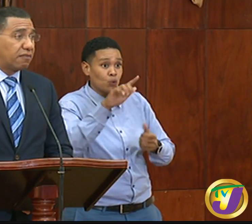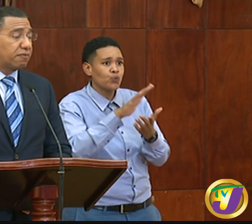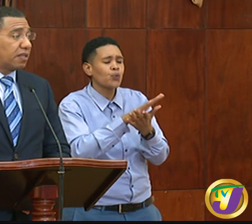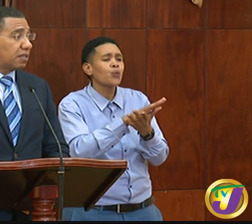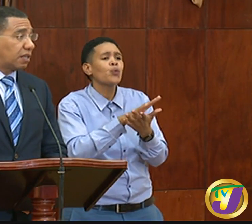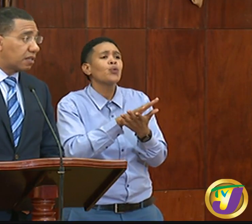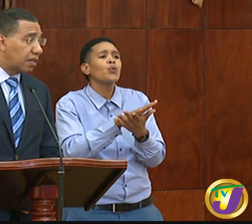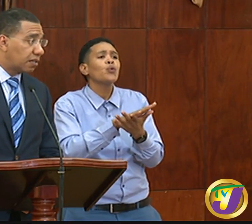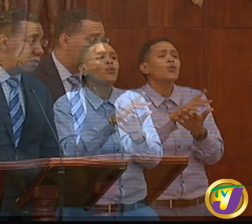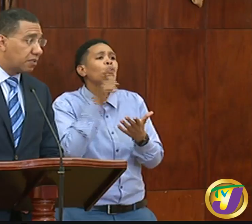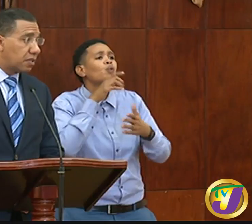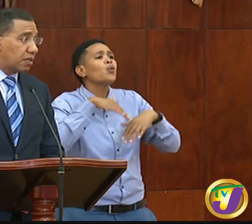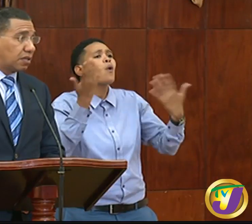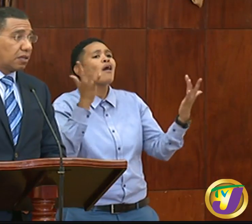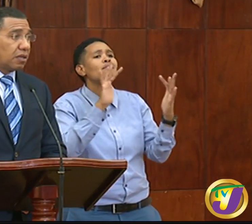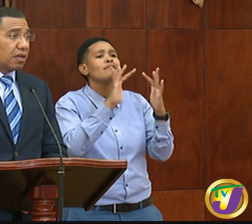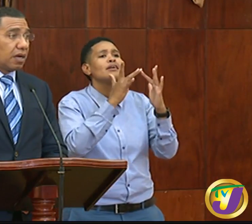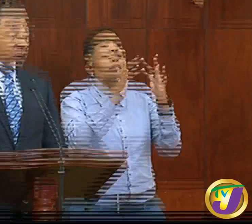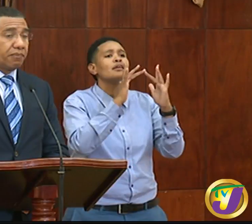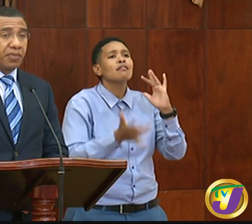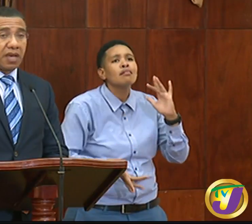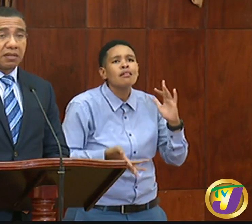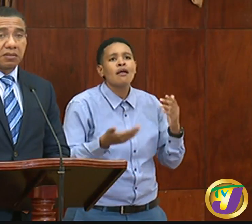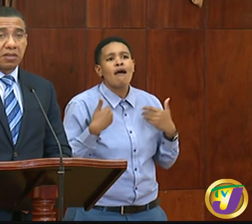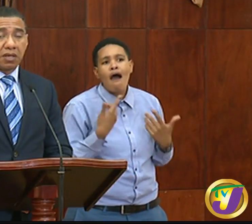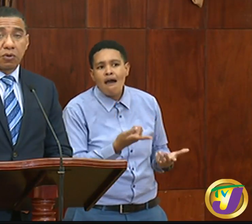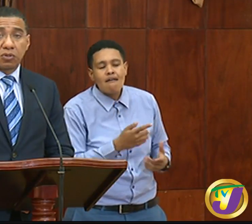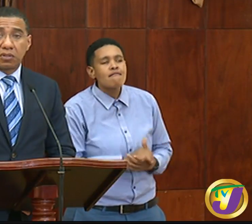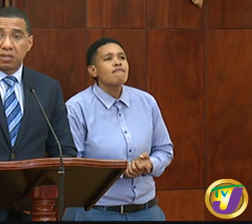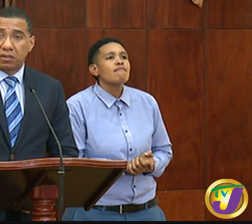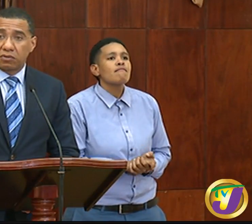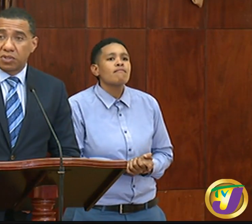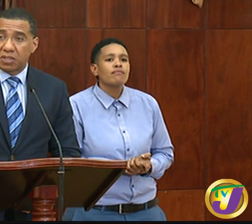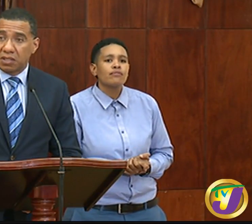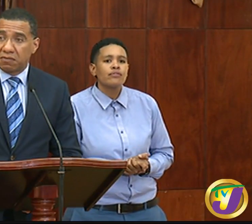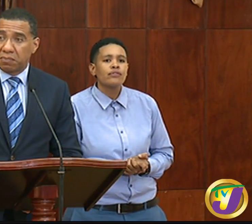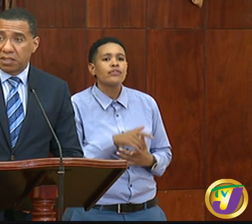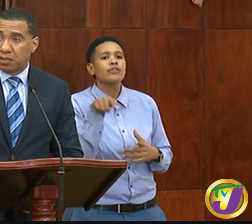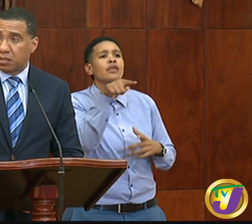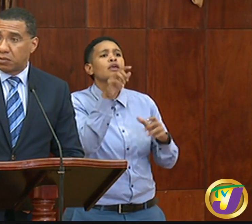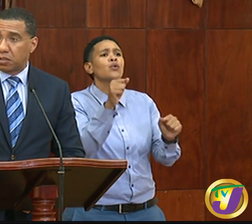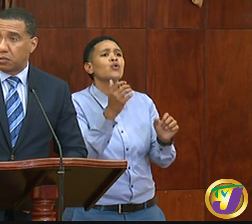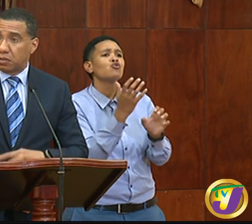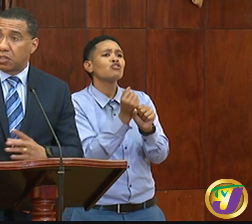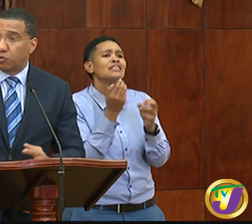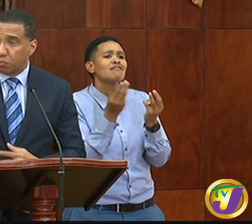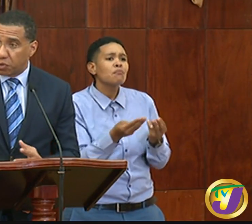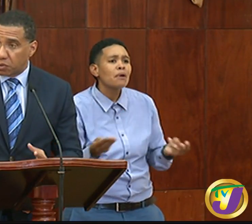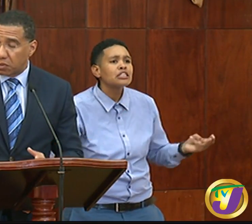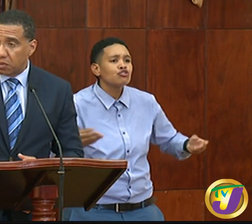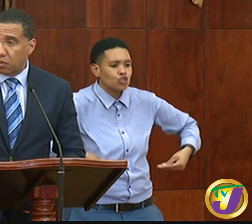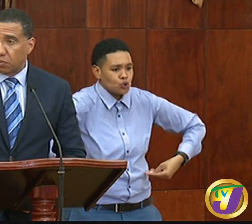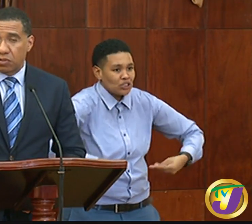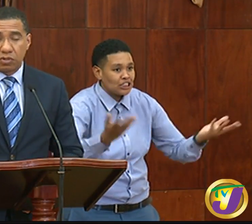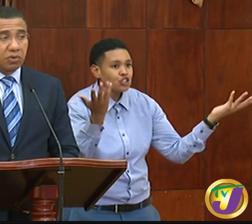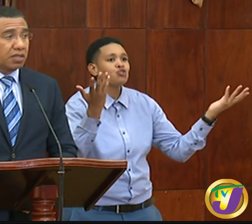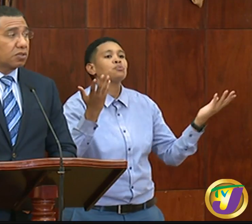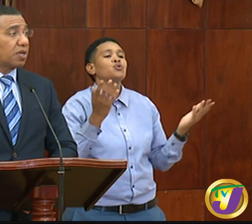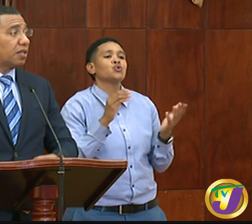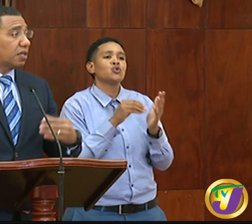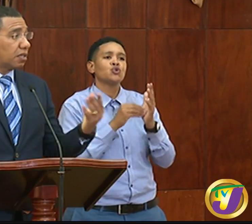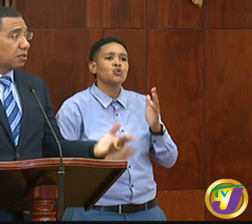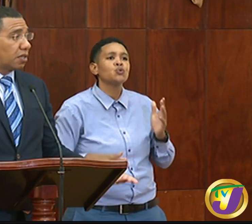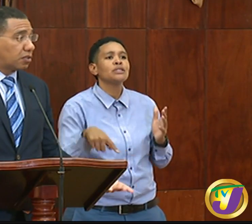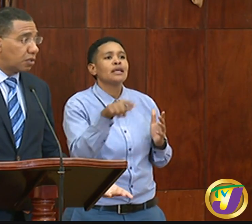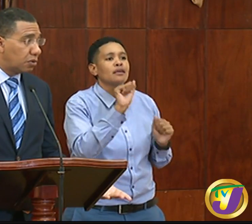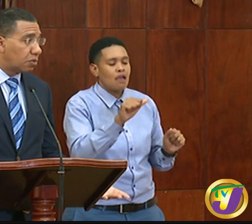not have internet connectivity, that they could receive materials to distribute to students so